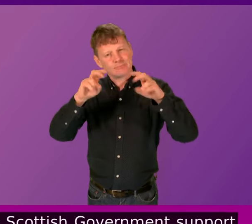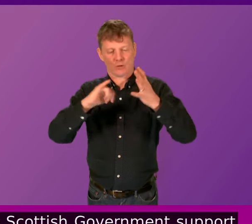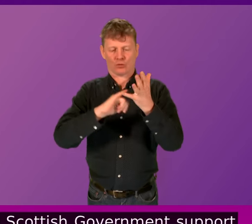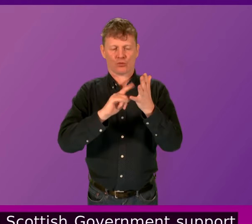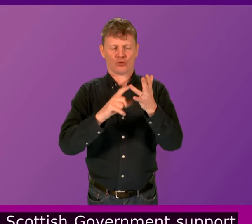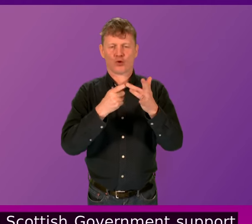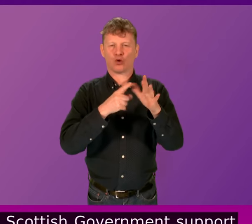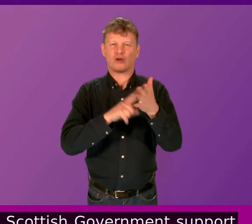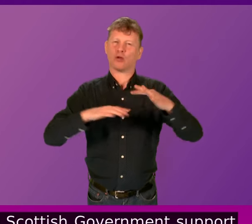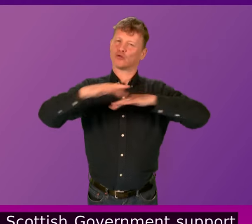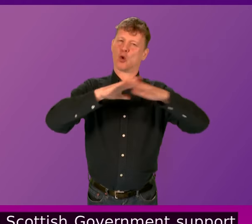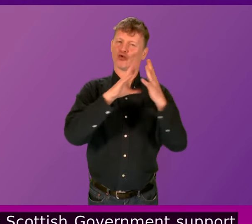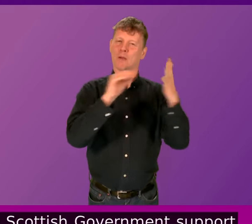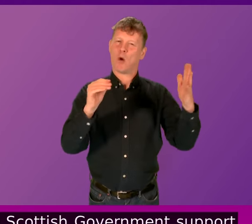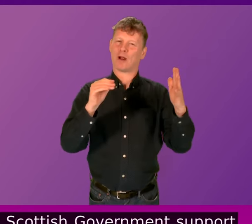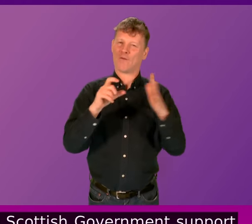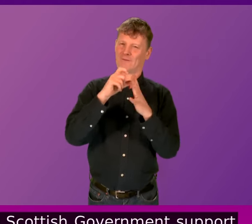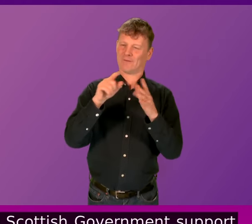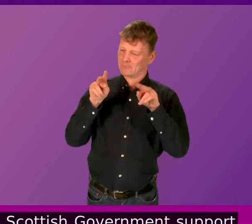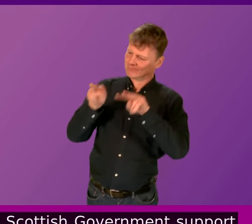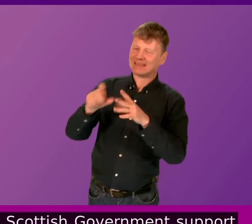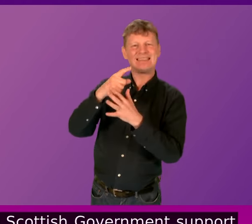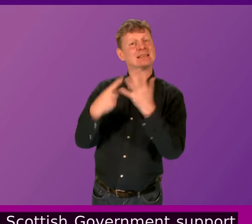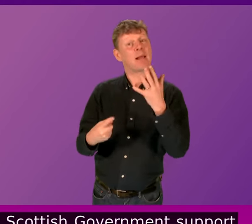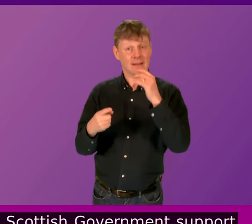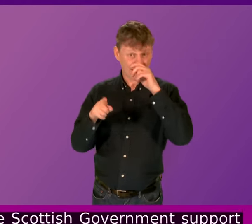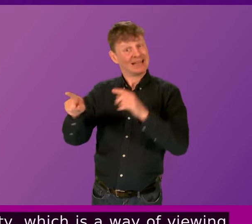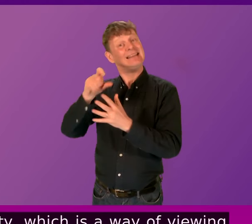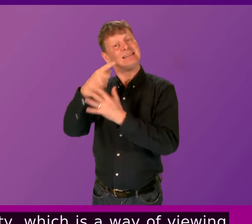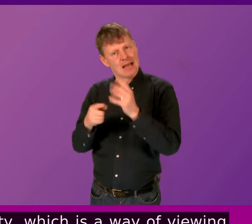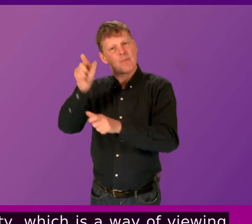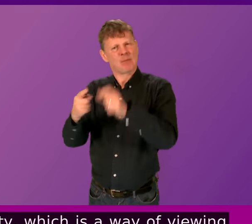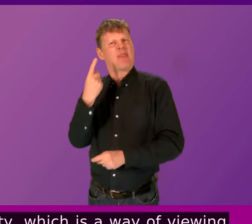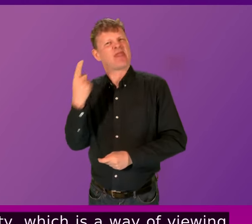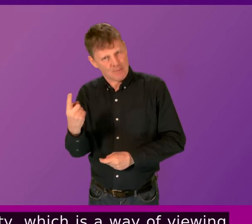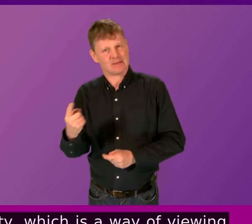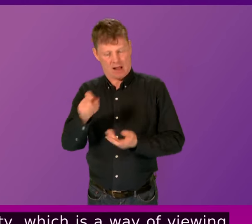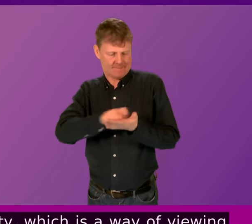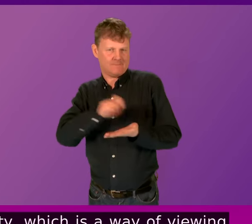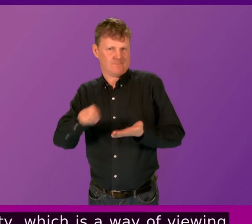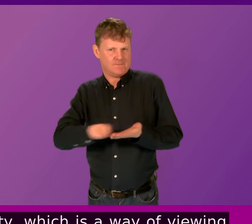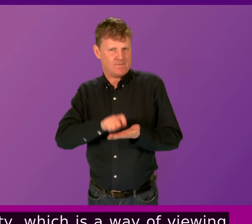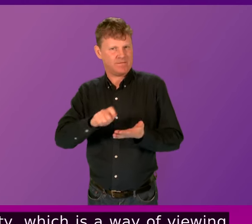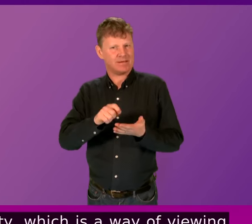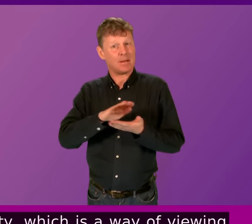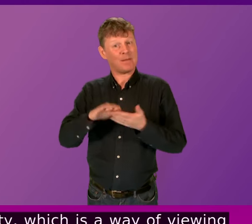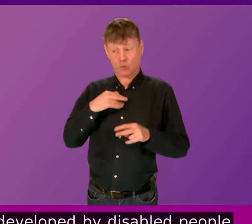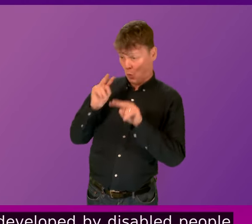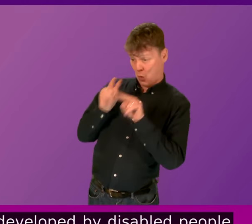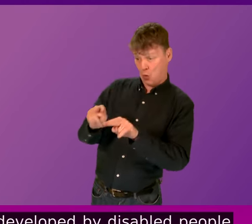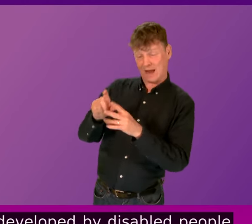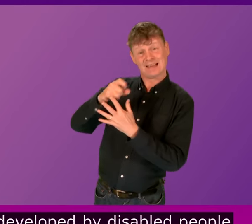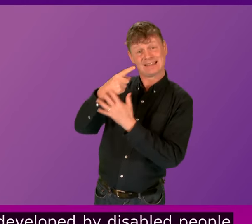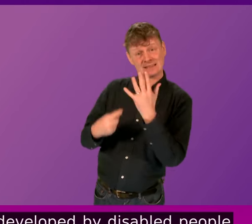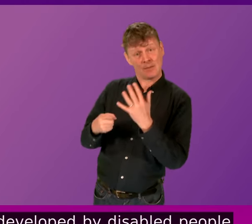is a way of viewing the world which has been developed by disabled people, and it allows us to look at disability through